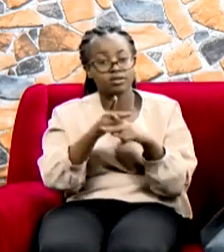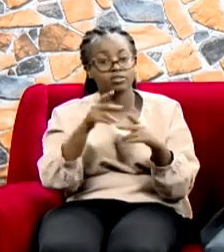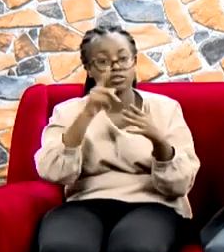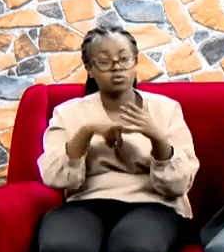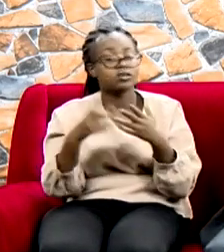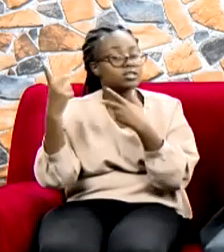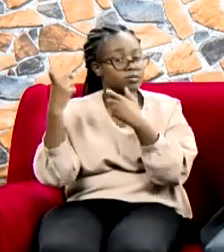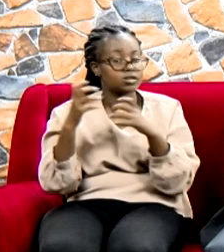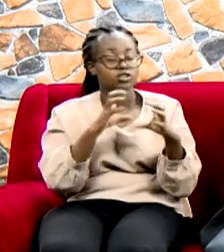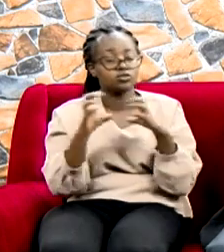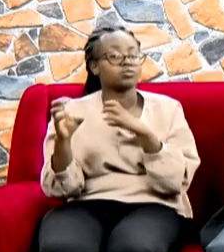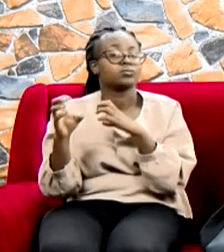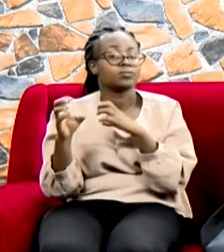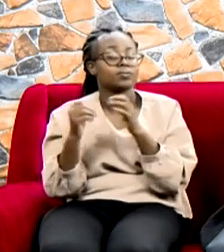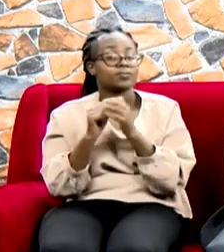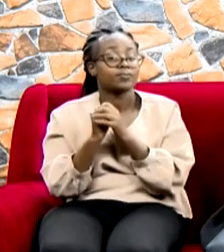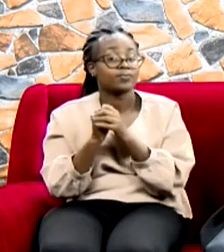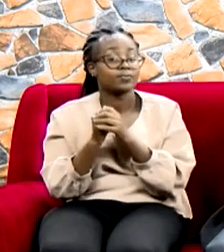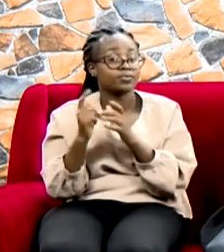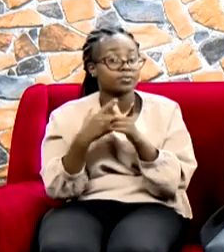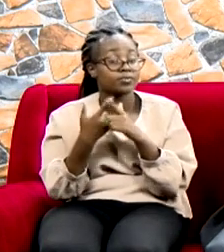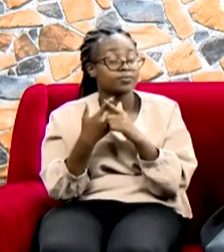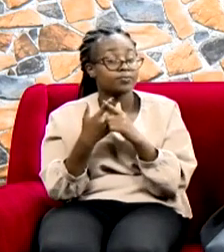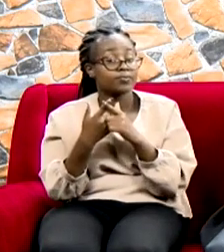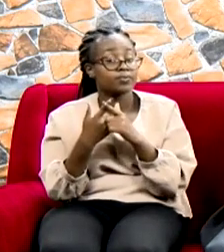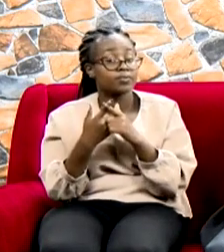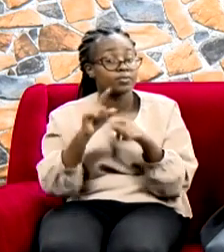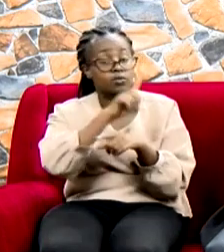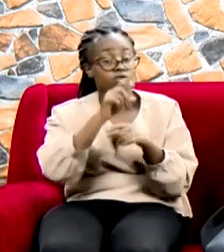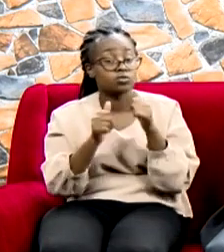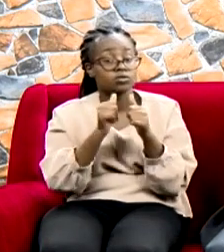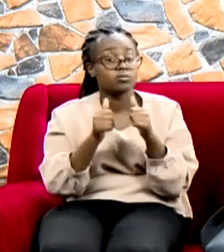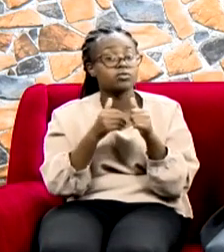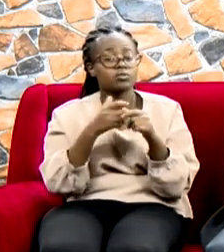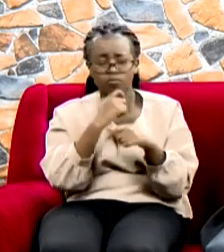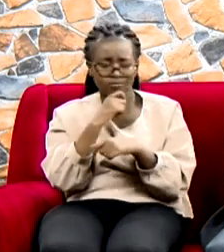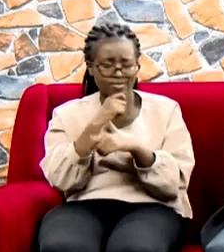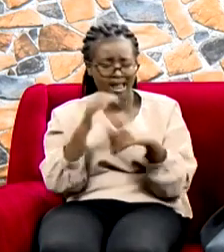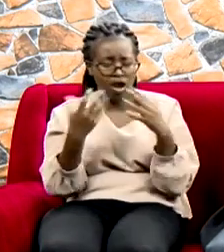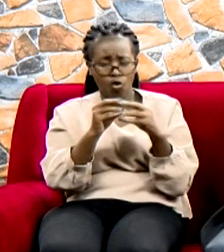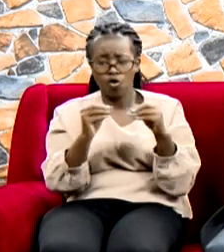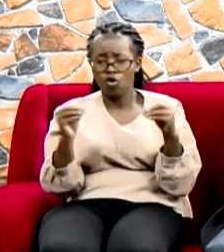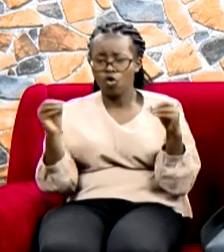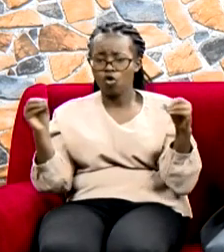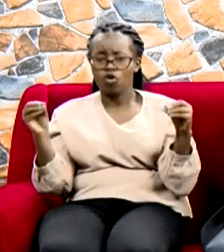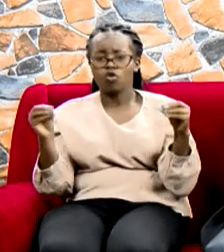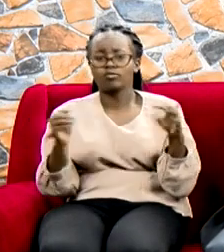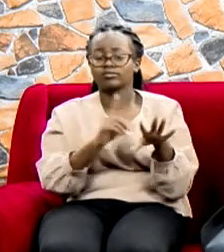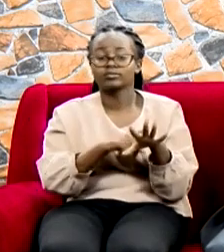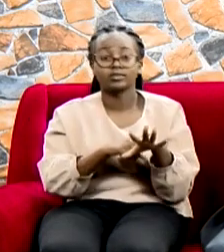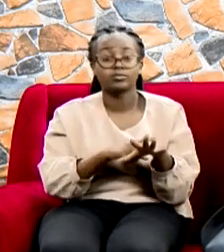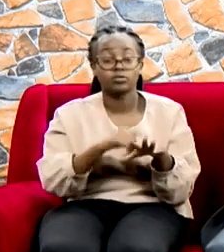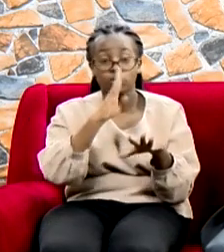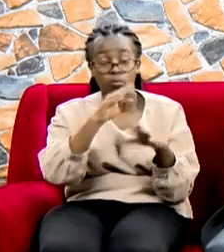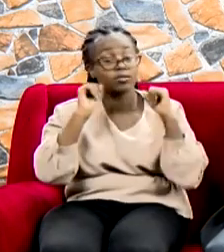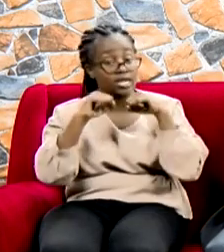is what is expected of me. Yeah. Then this is a question I've always wondered, like how long is sufficient time to